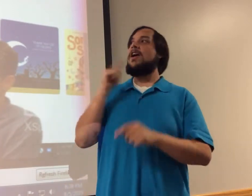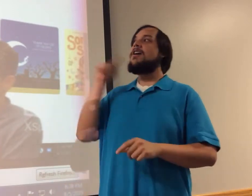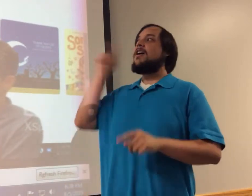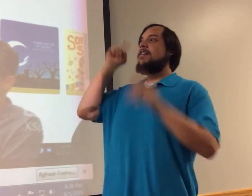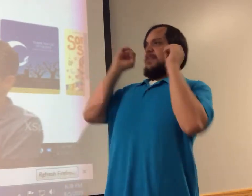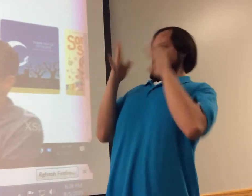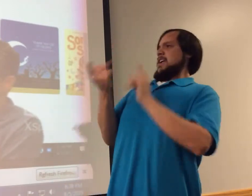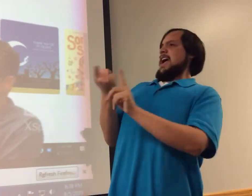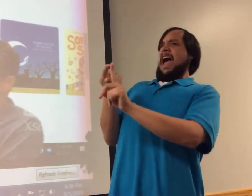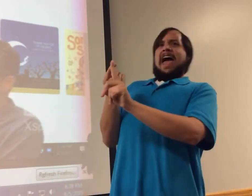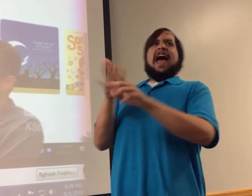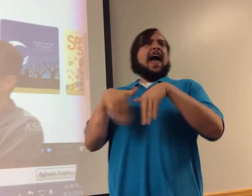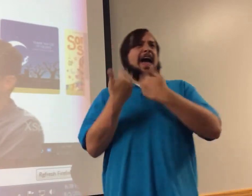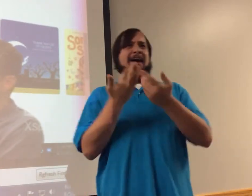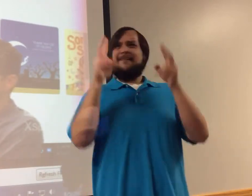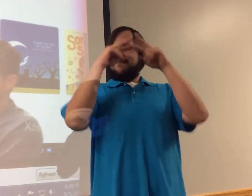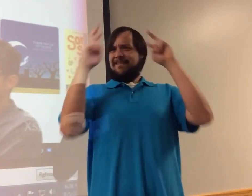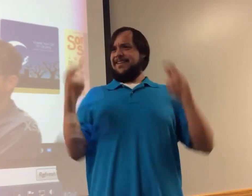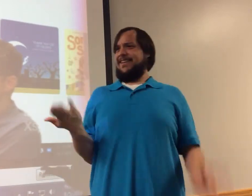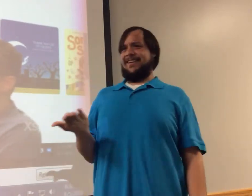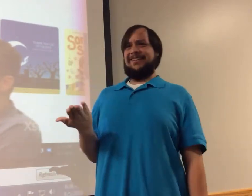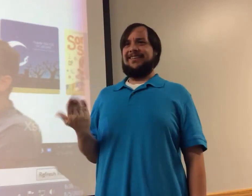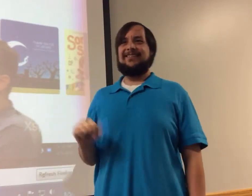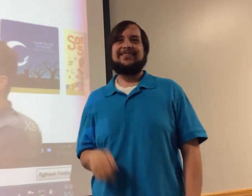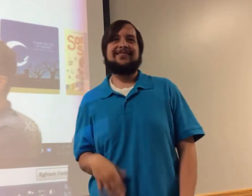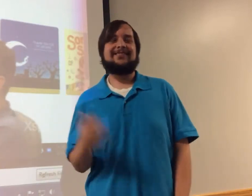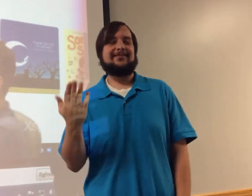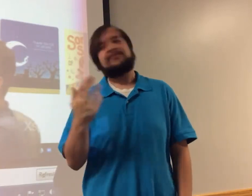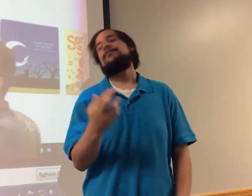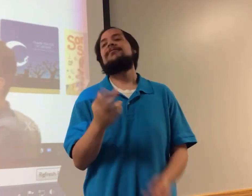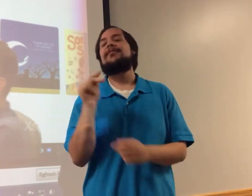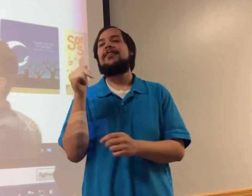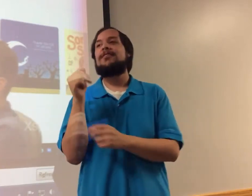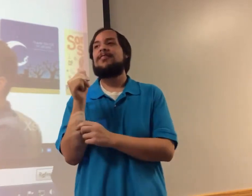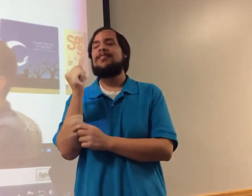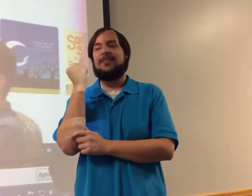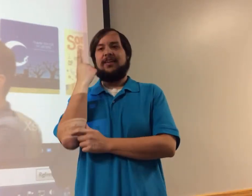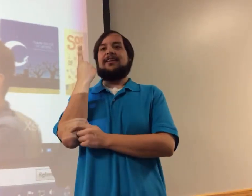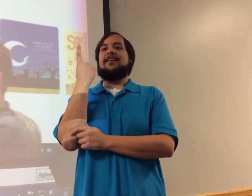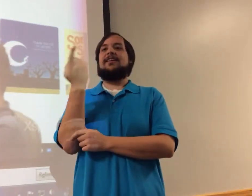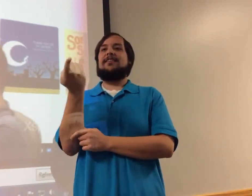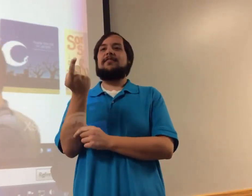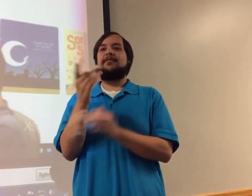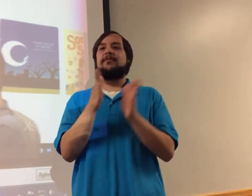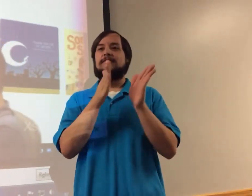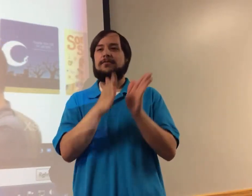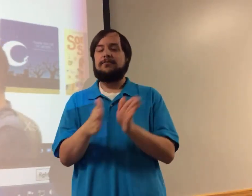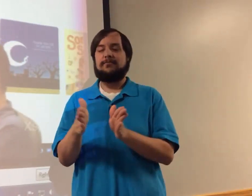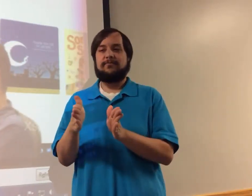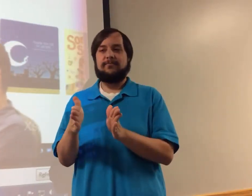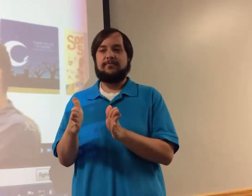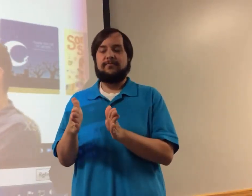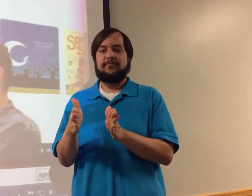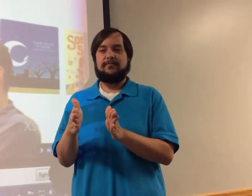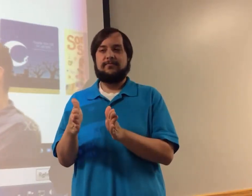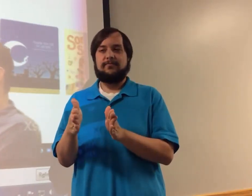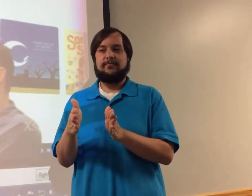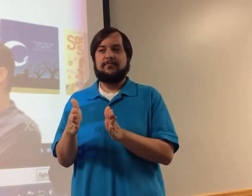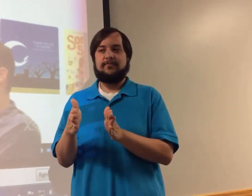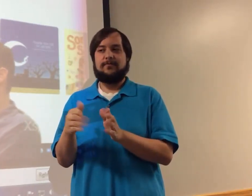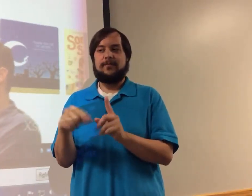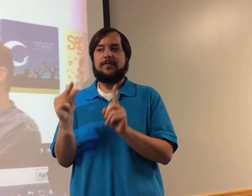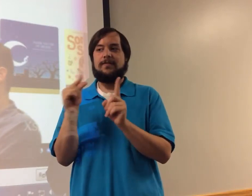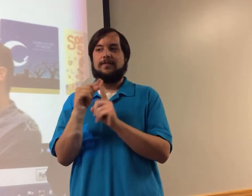think, how am I going to make this work? Realize that through the quality curriculum, the